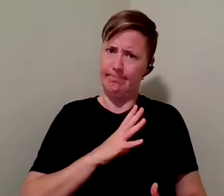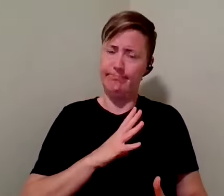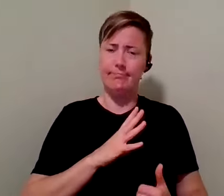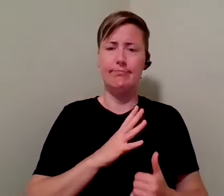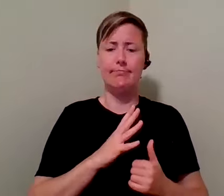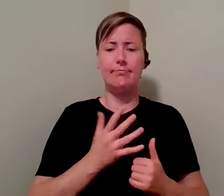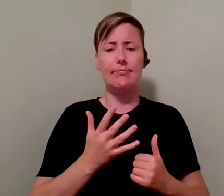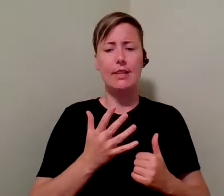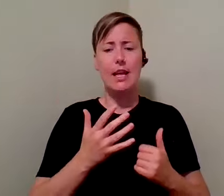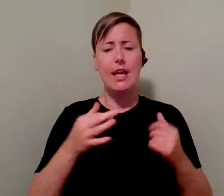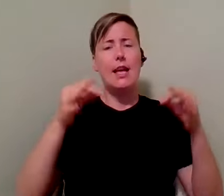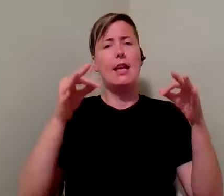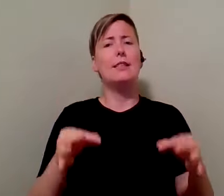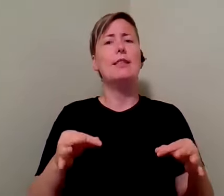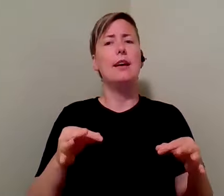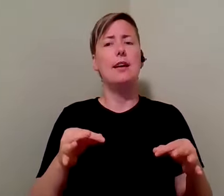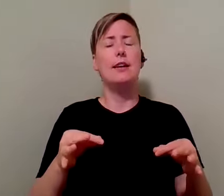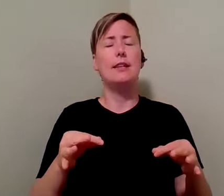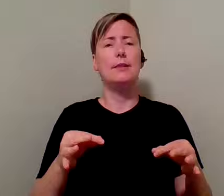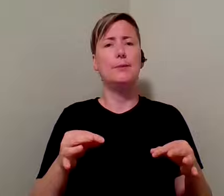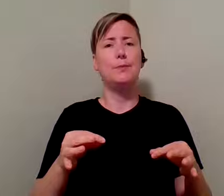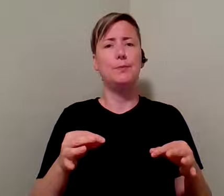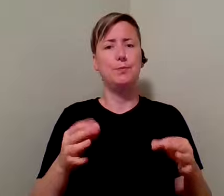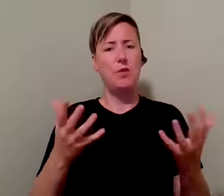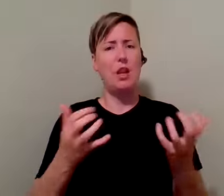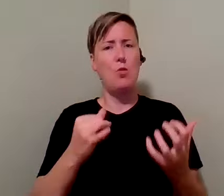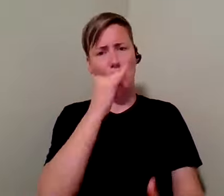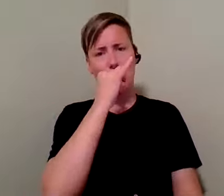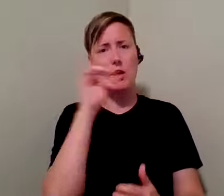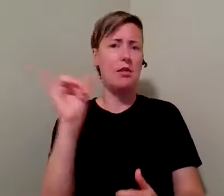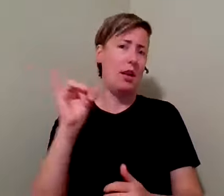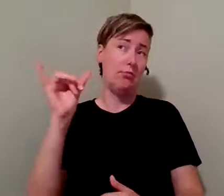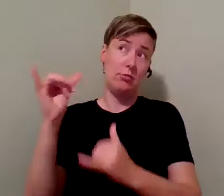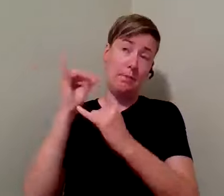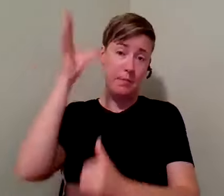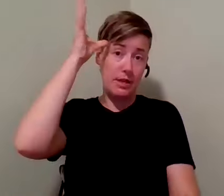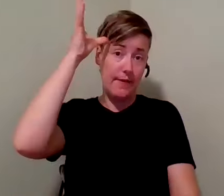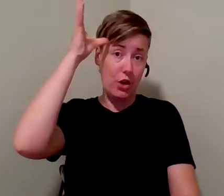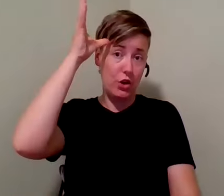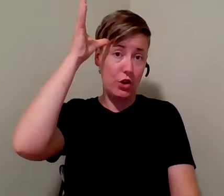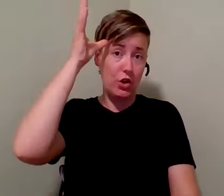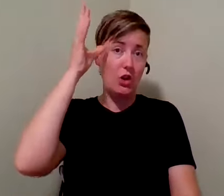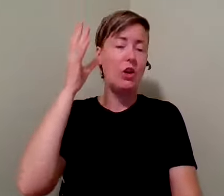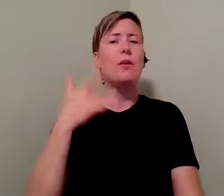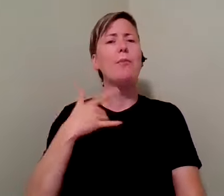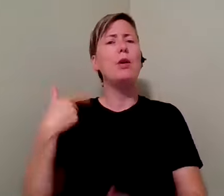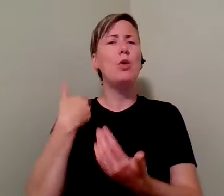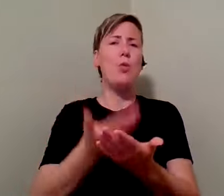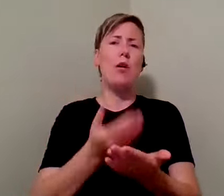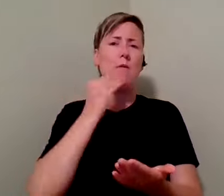I've decided that I should drink like my dad. Because my father would come home from the clinic at 8 o'clock in the evening and